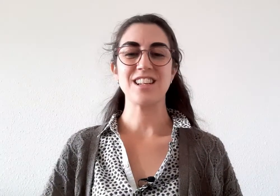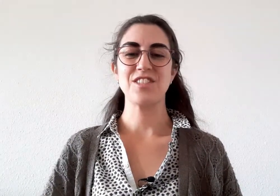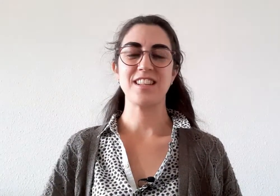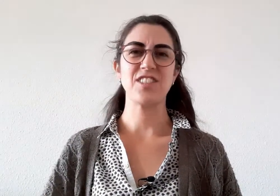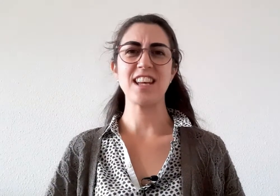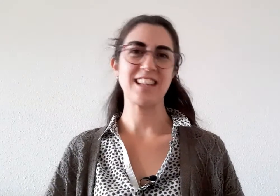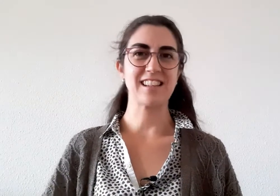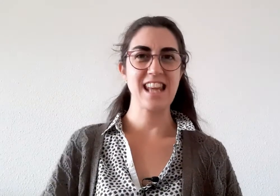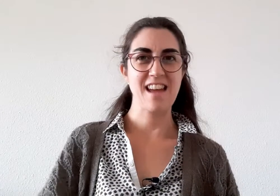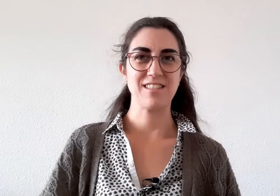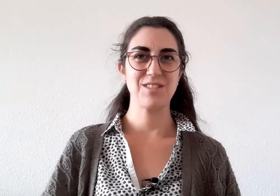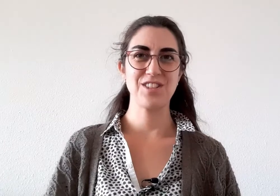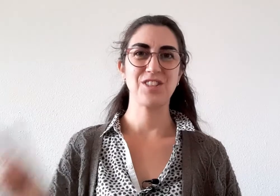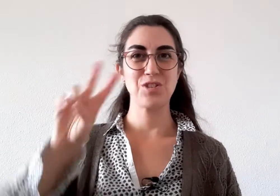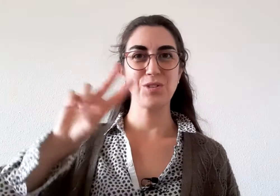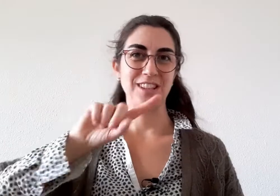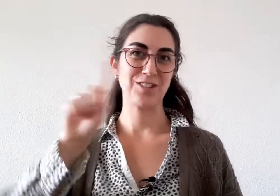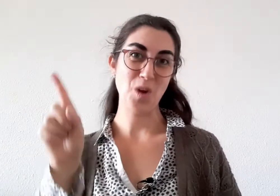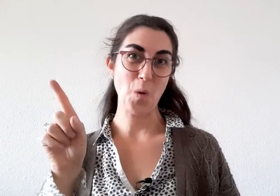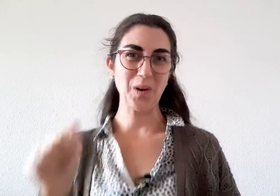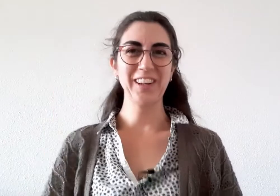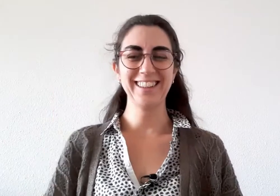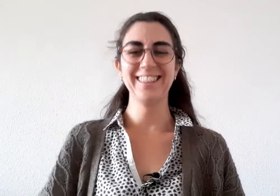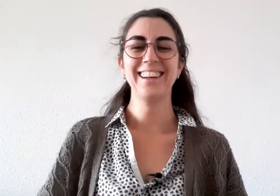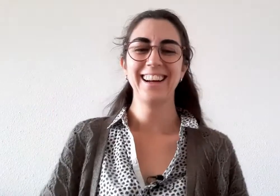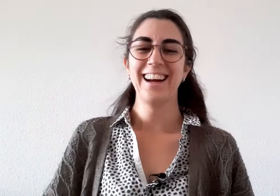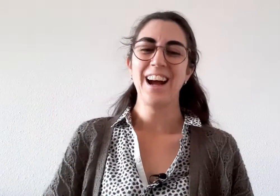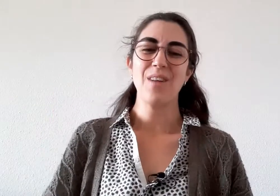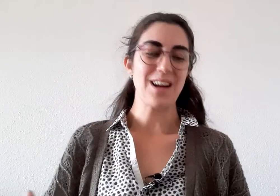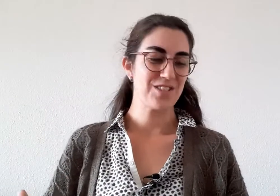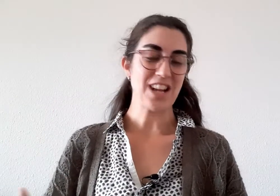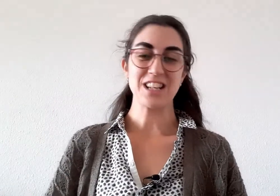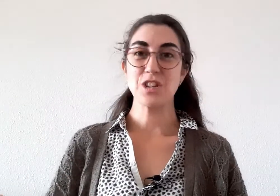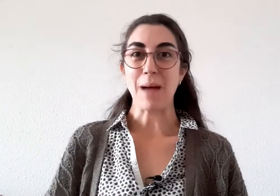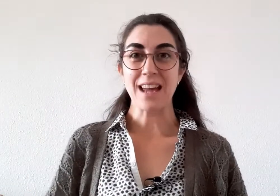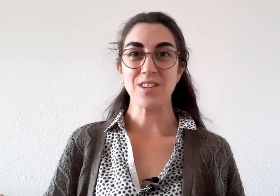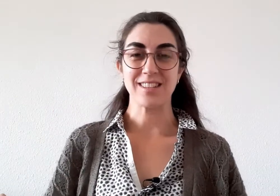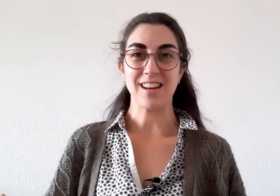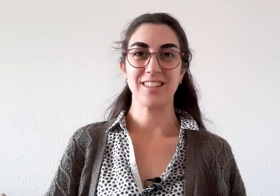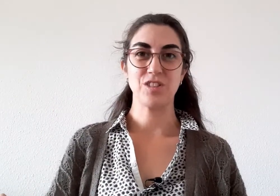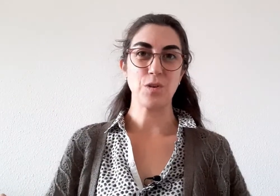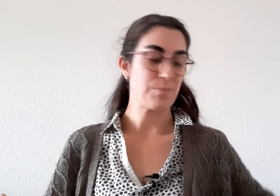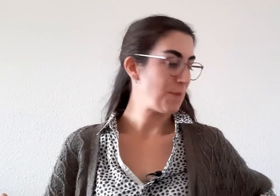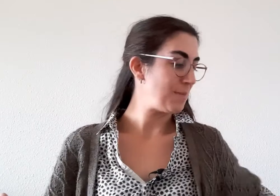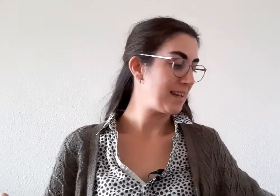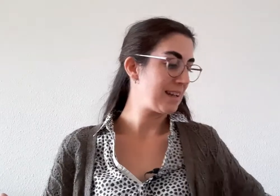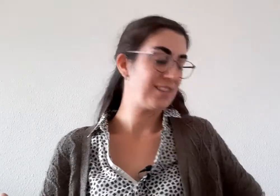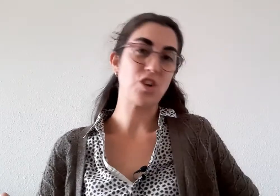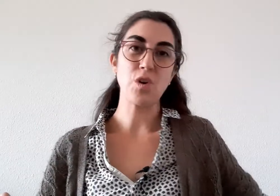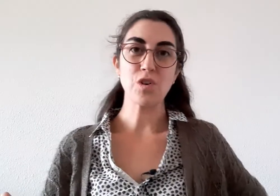they say twee zegt nee, which is two says no. Well, challenging behavior starts as your baby is no longer a